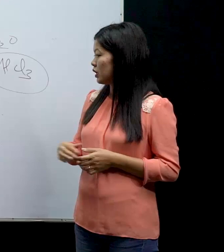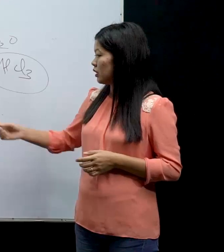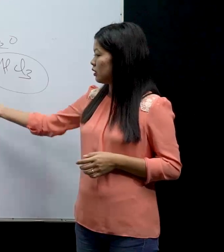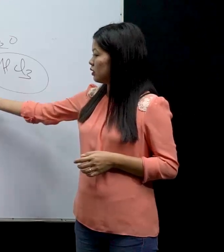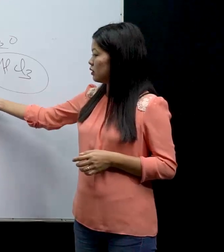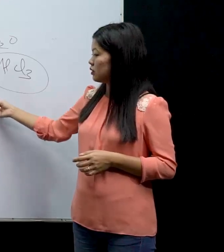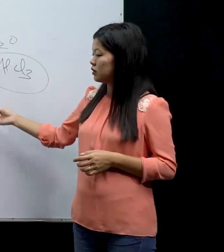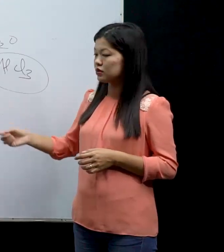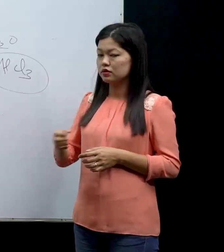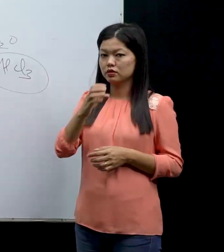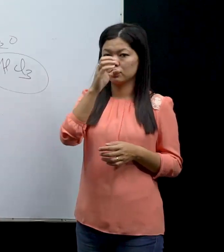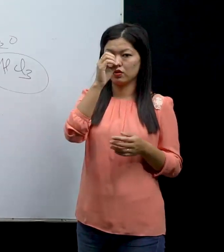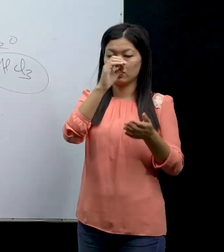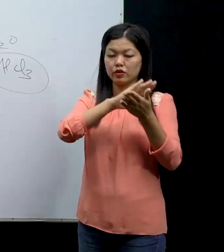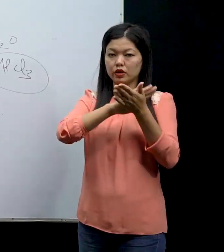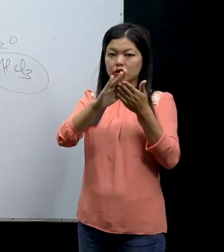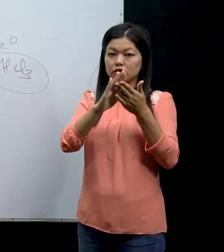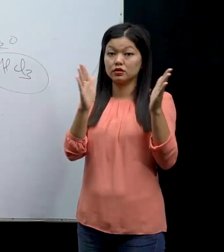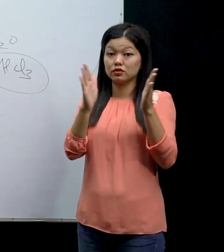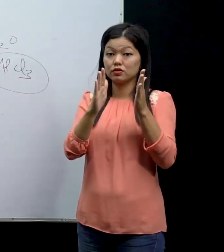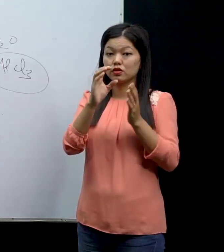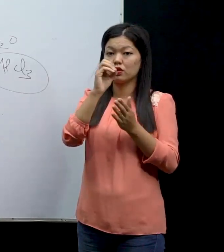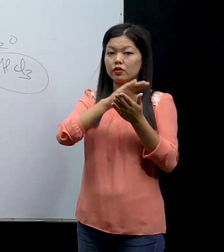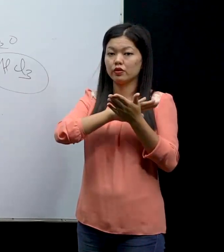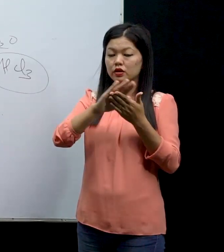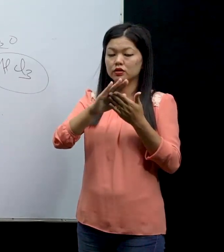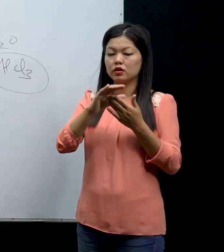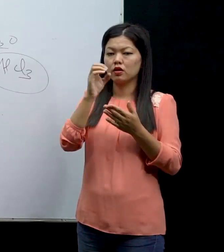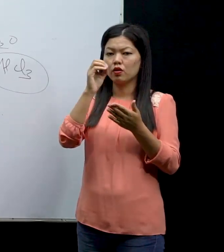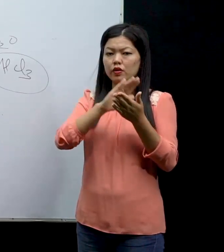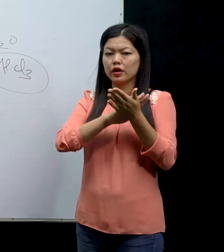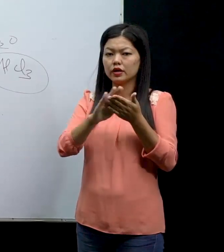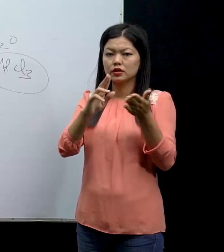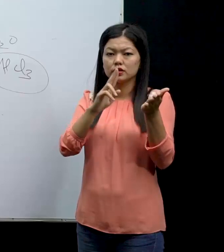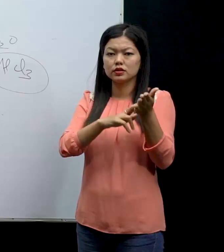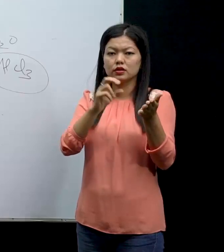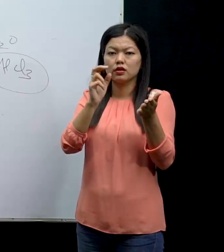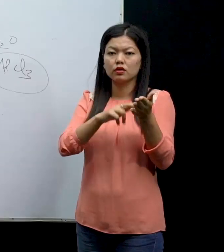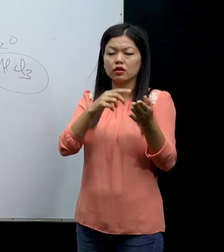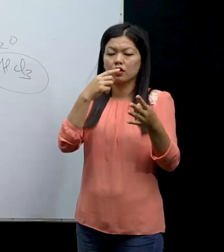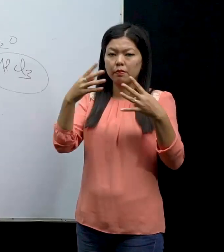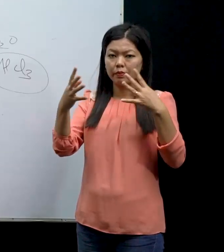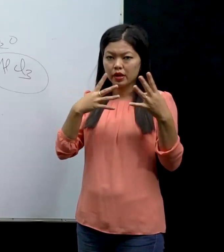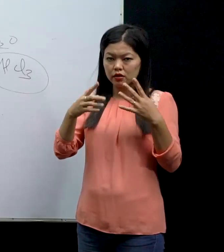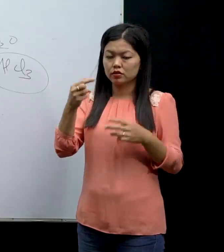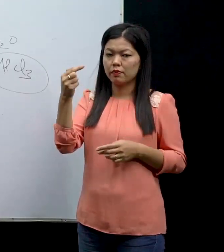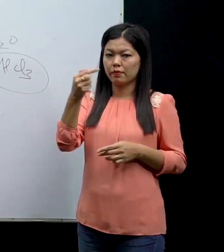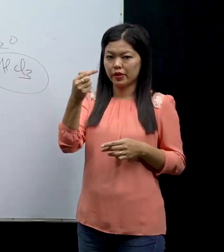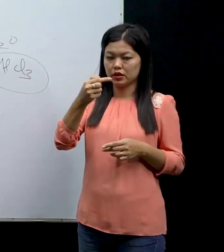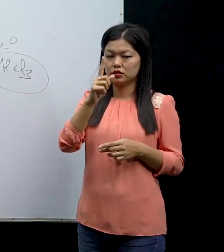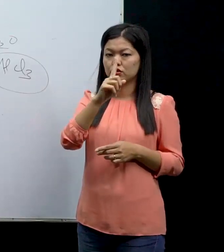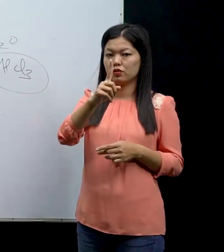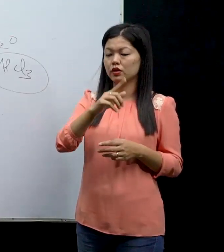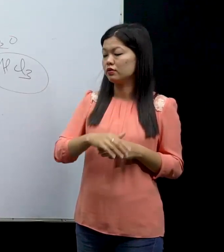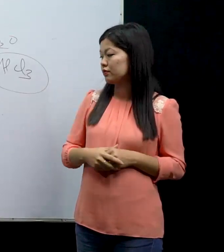Okay, hydroxide. So now hydroxide has 1 negative charge ion. Clear? So